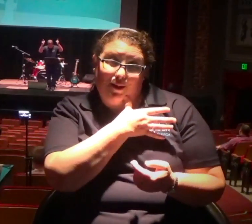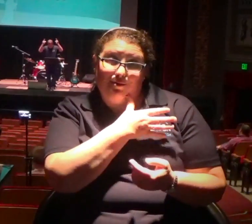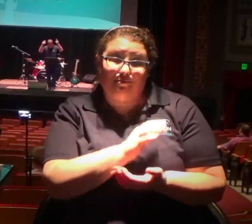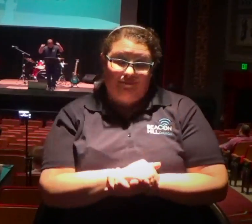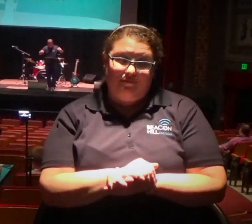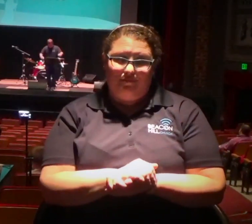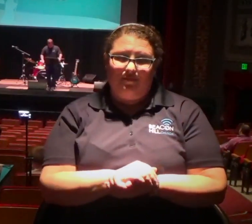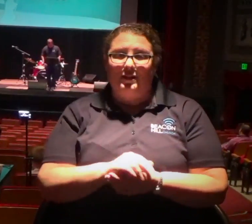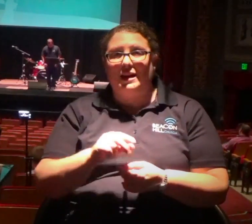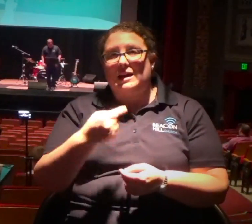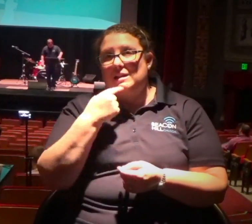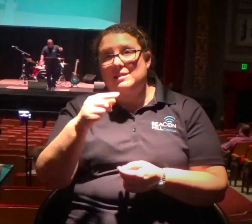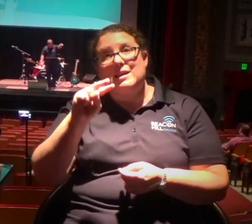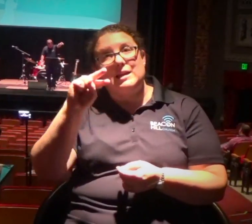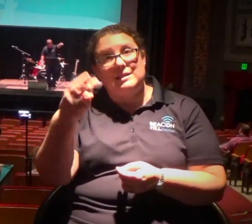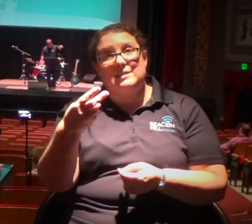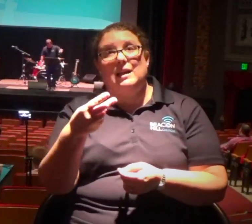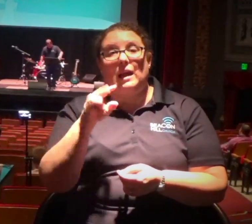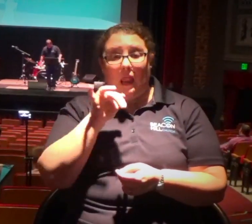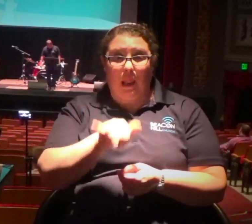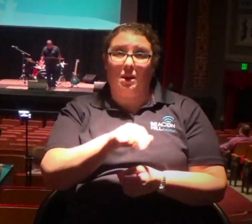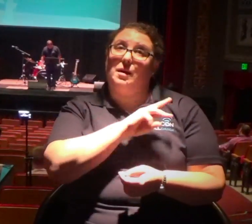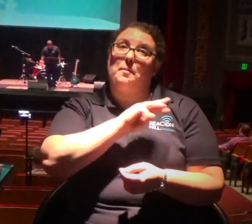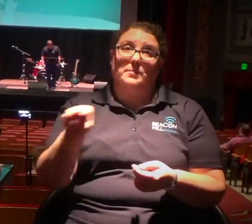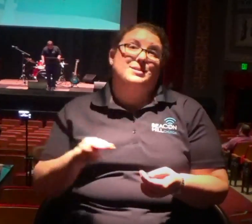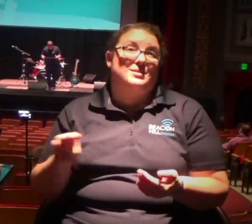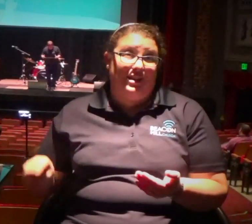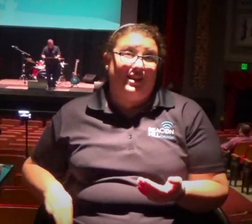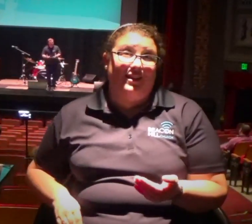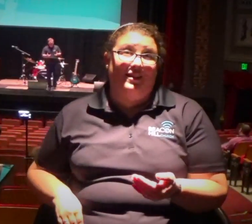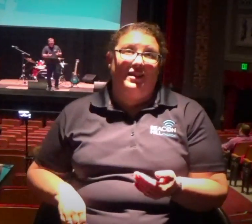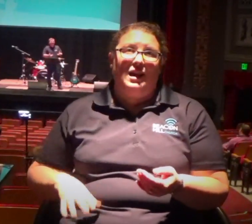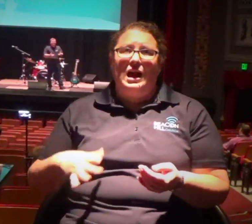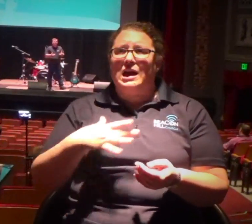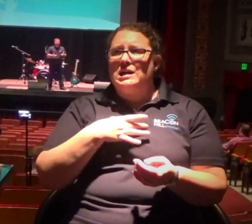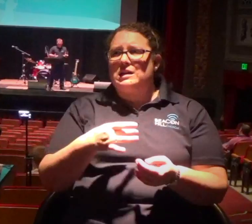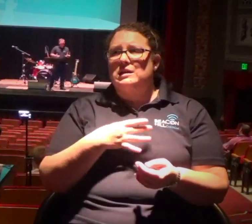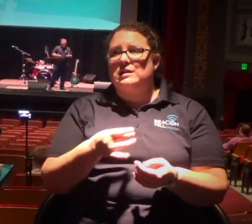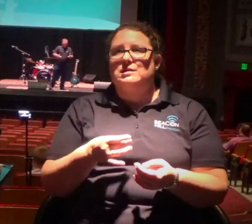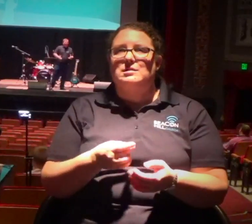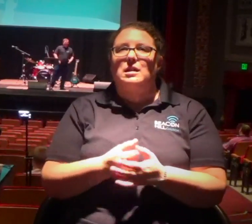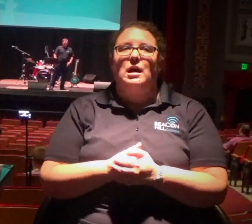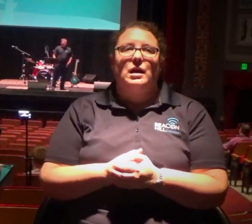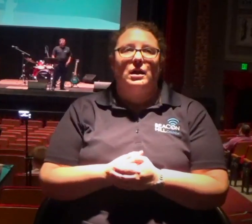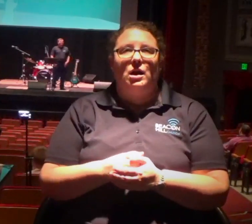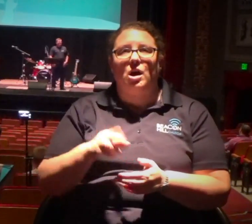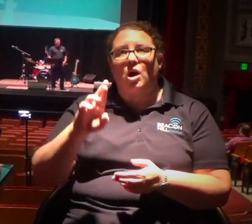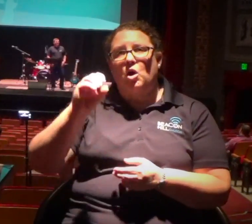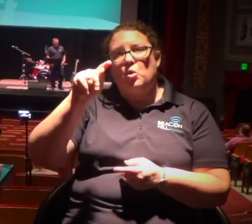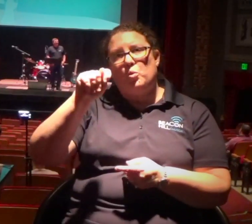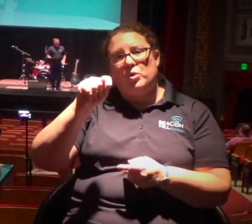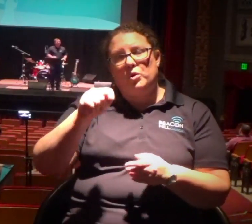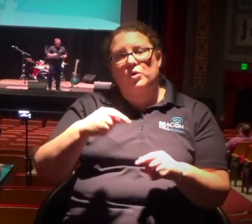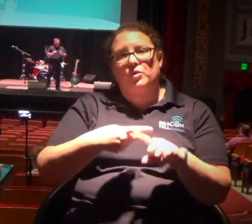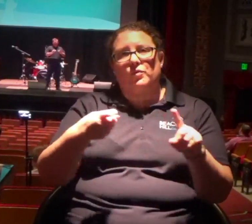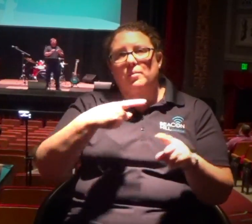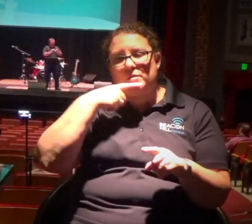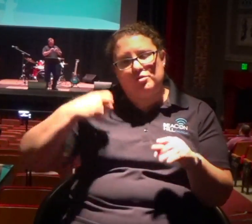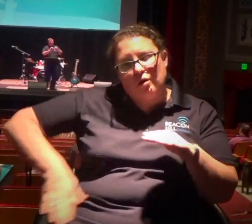secondly, this Messiah is like a root out of a dry ground. I don't know about y'all, but if